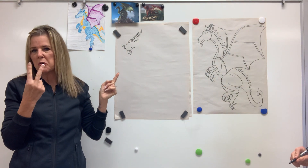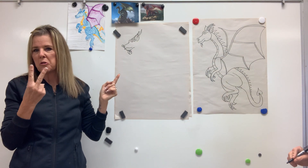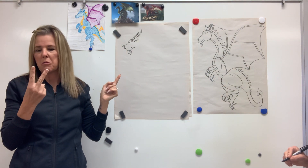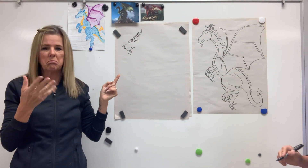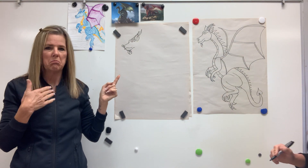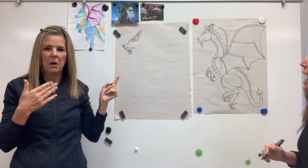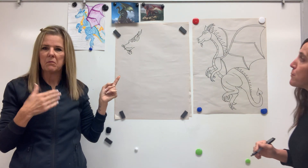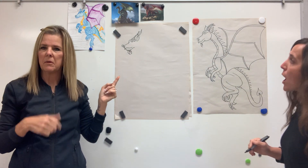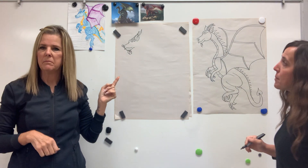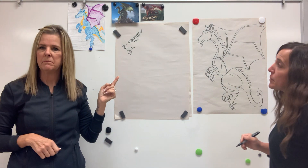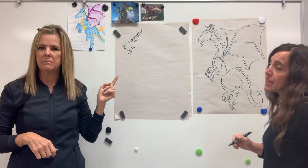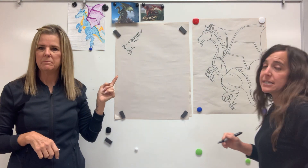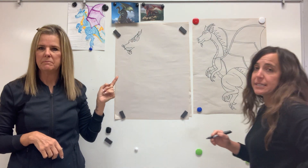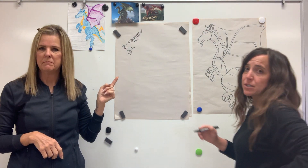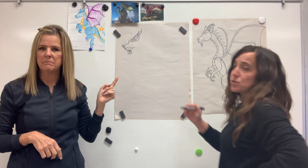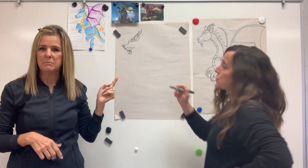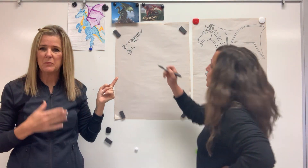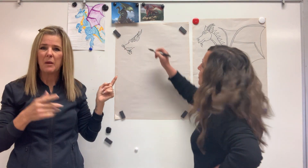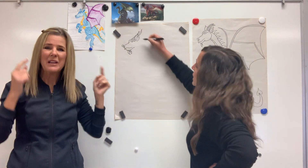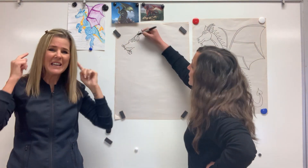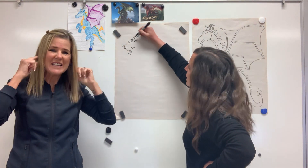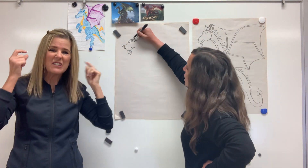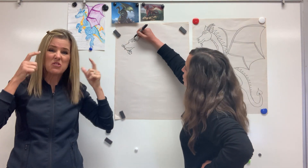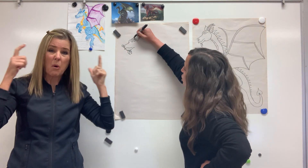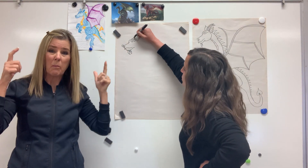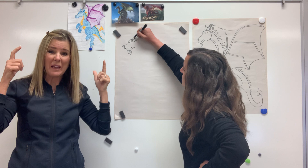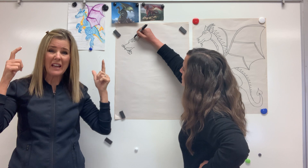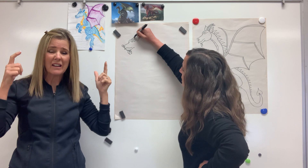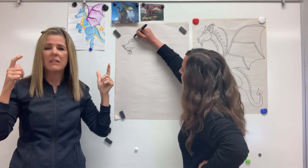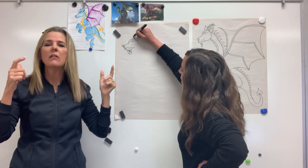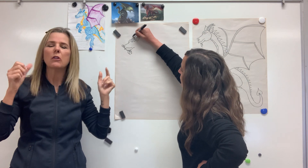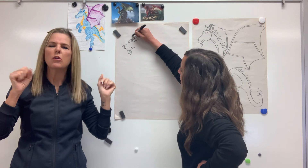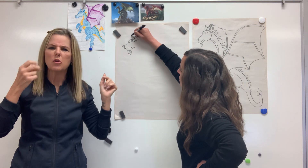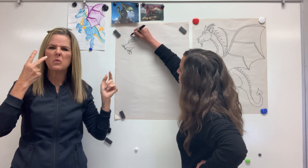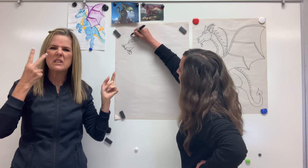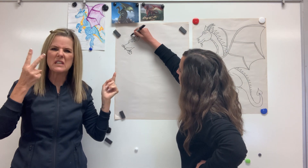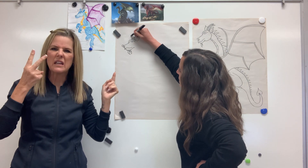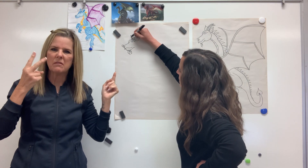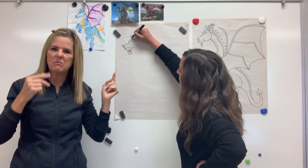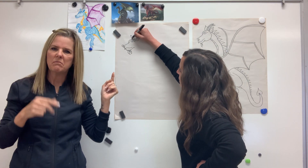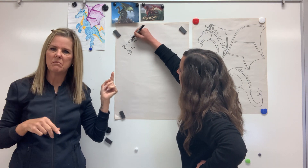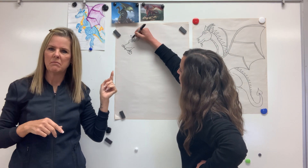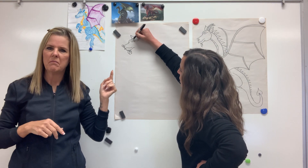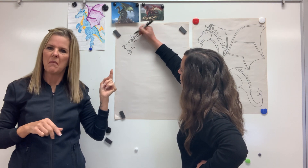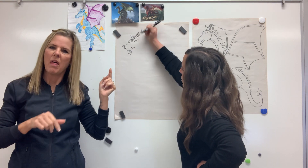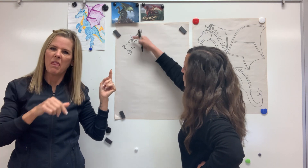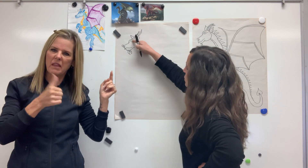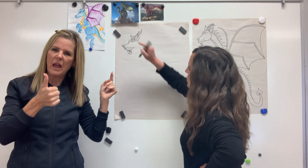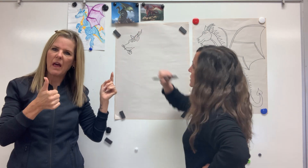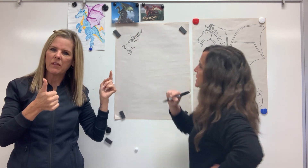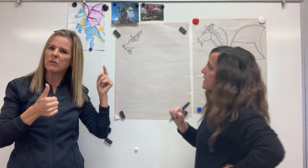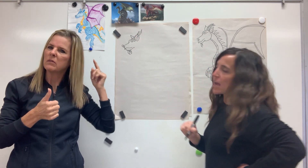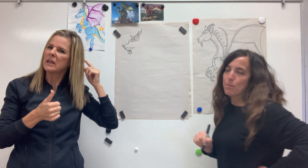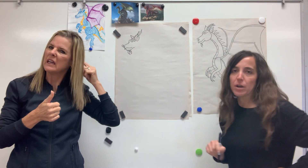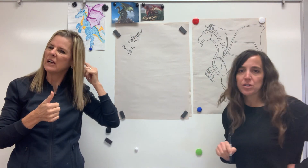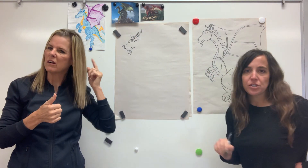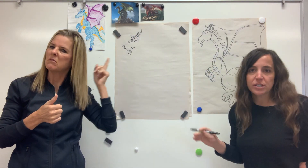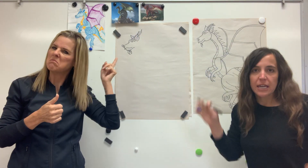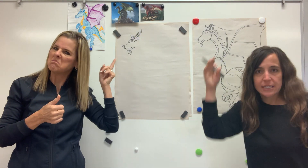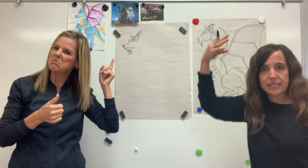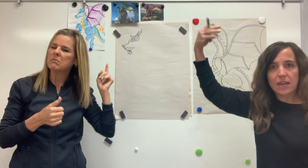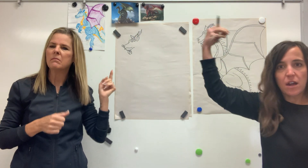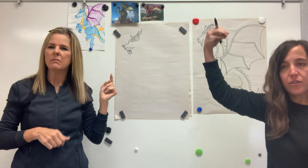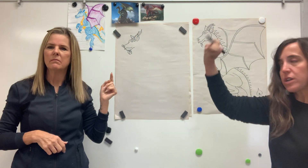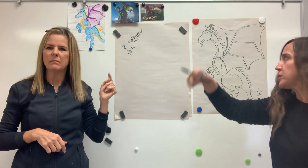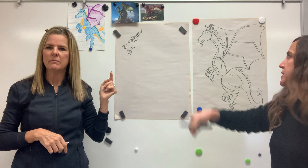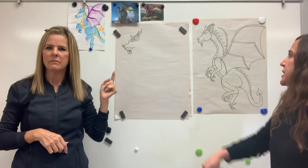to you. And probably his ears are so big, you would see on the other side the other ear sort of sticking out, barely just